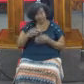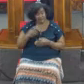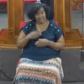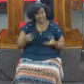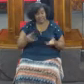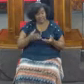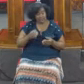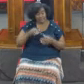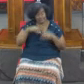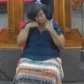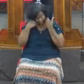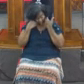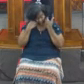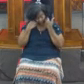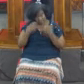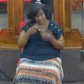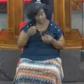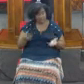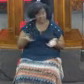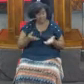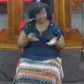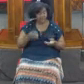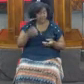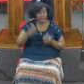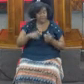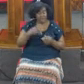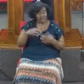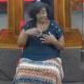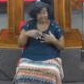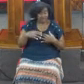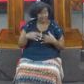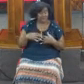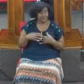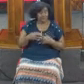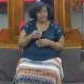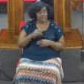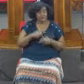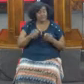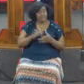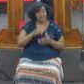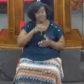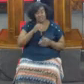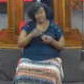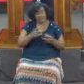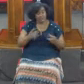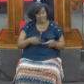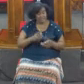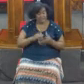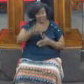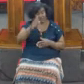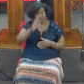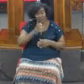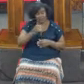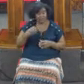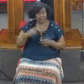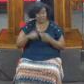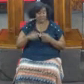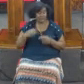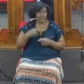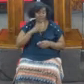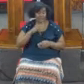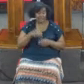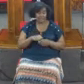be ashamed. One of us here tonight might be fearful. But that's not the position that God wants any of us in.